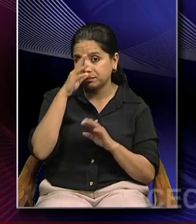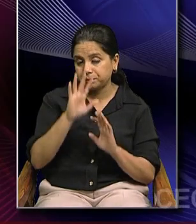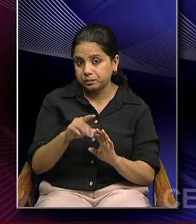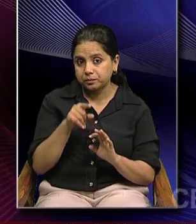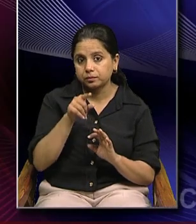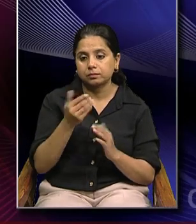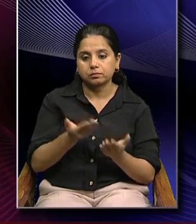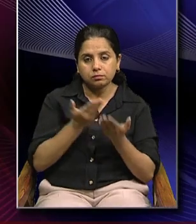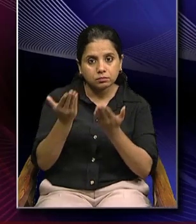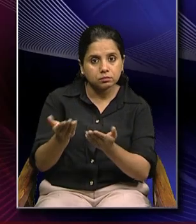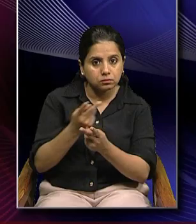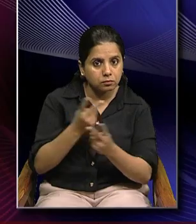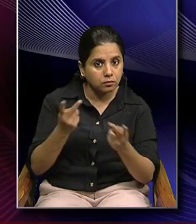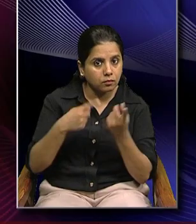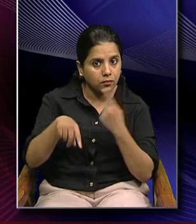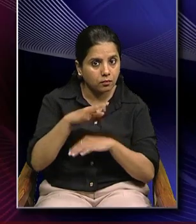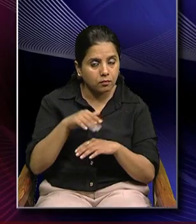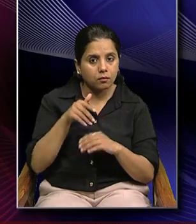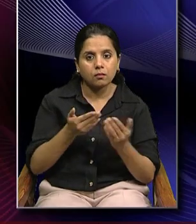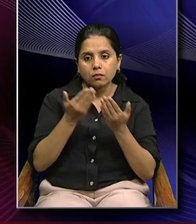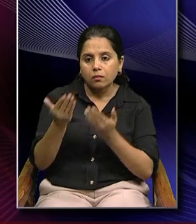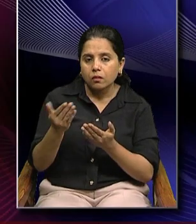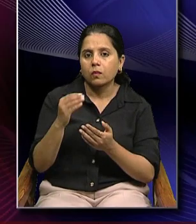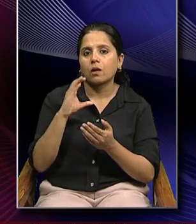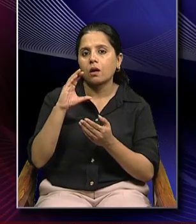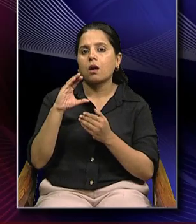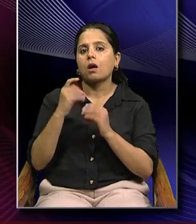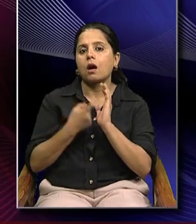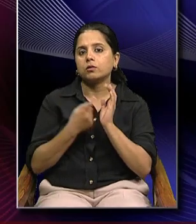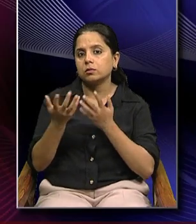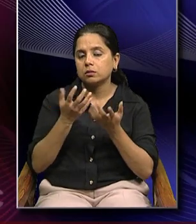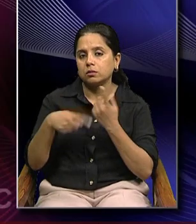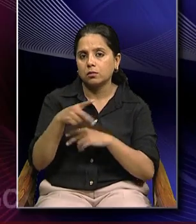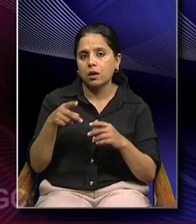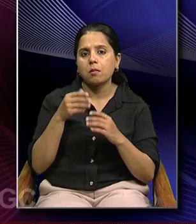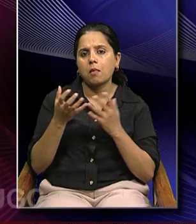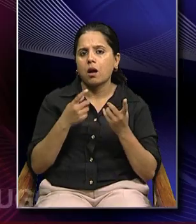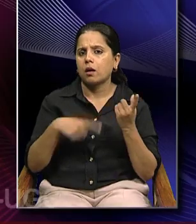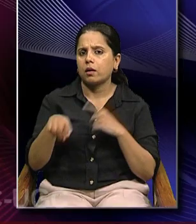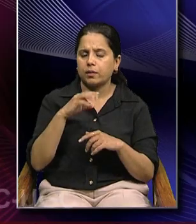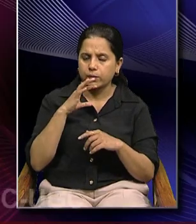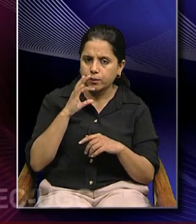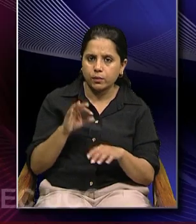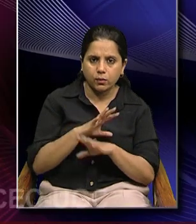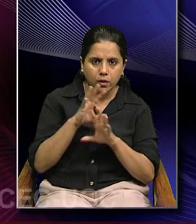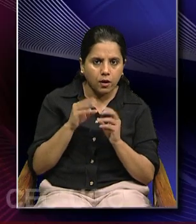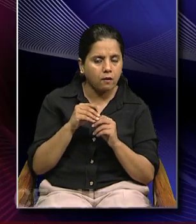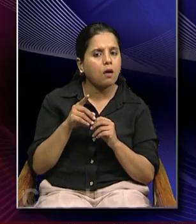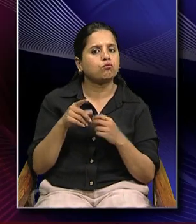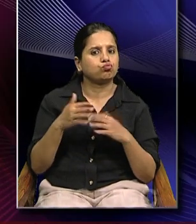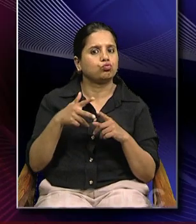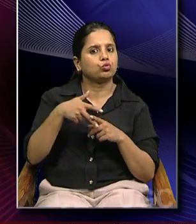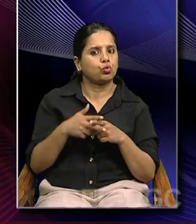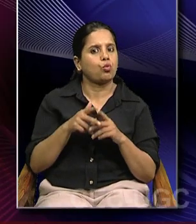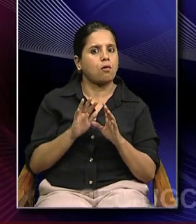to offering, making offerings to the customers, marketing mix is basically a classical tool